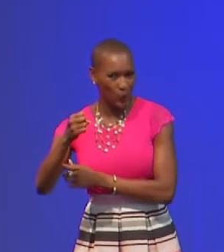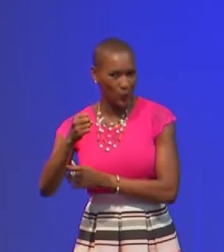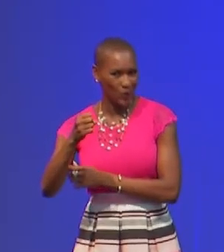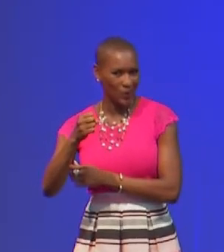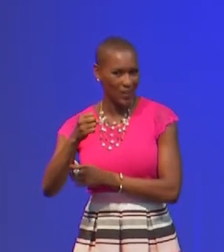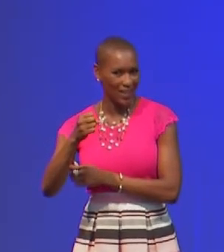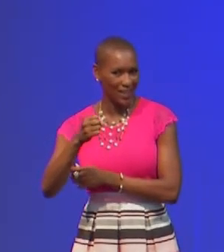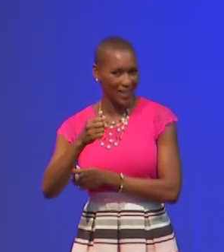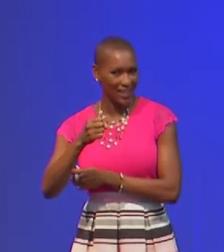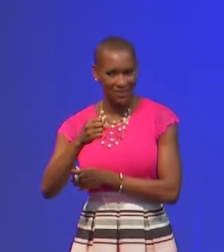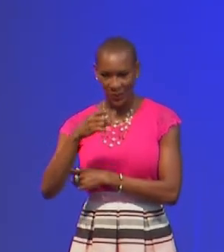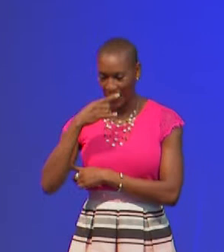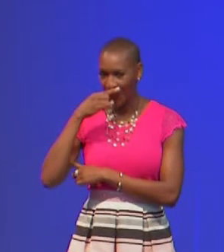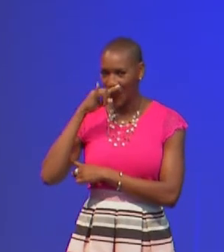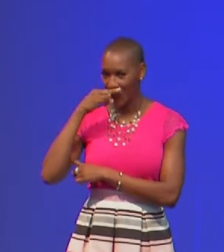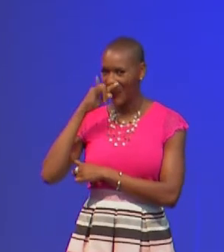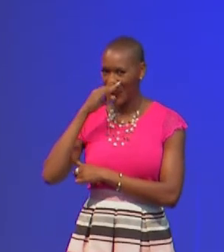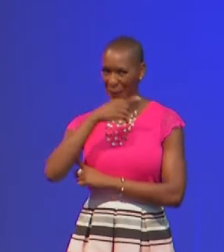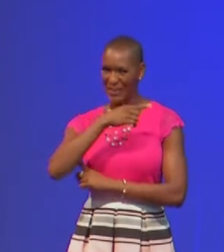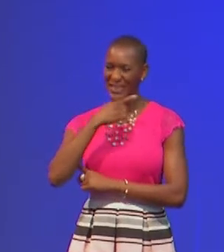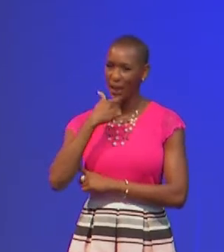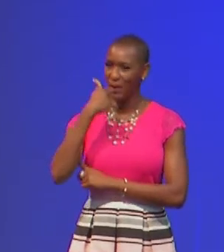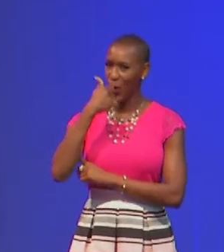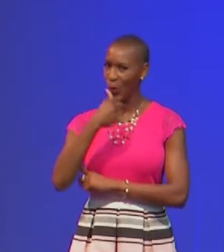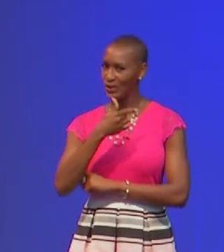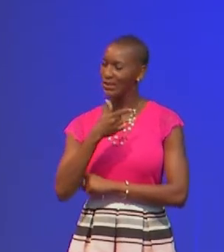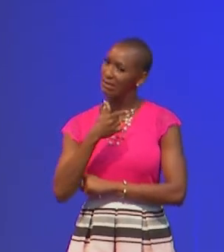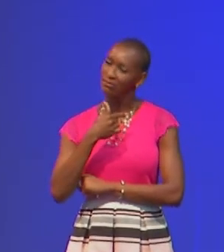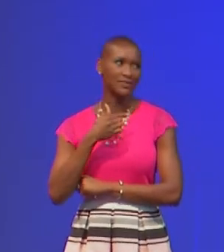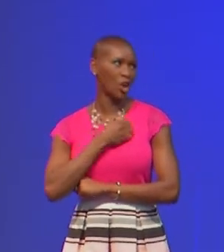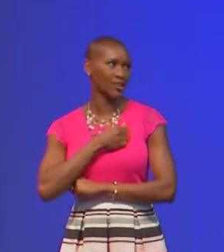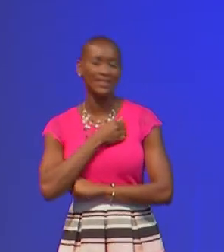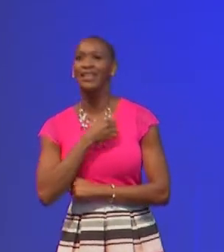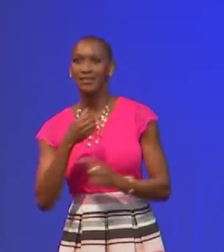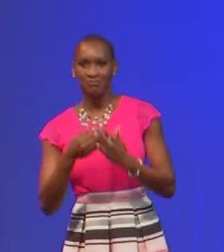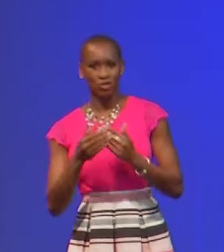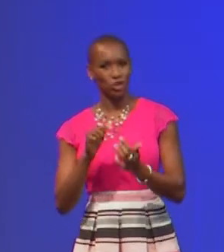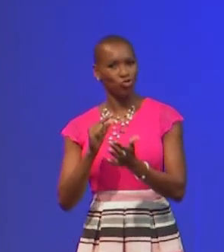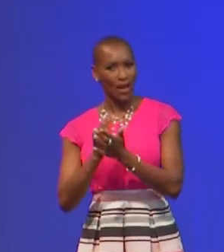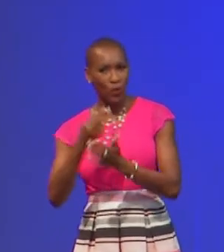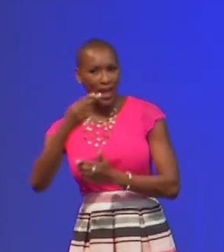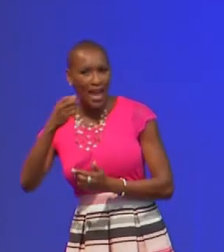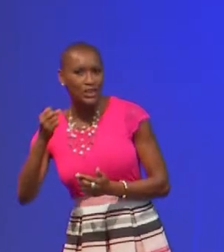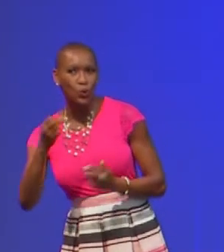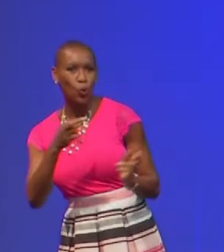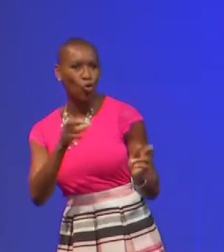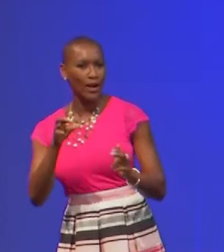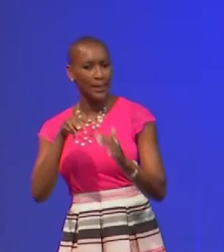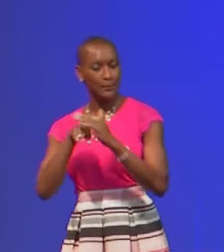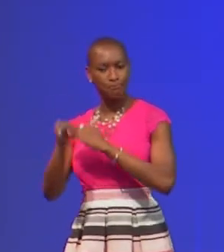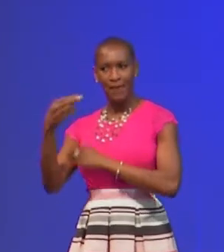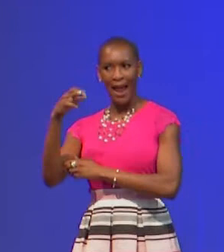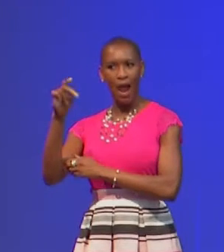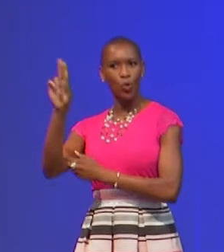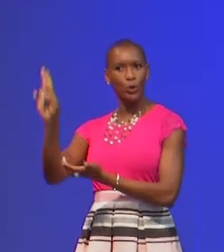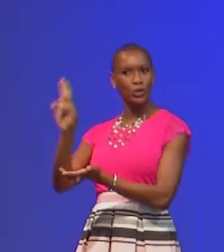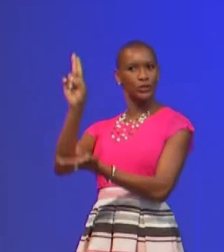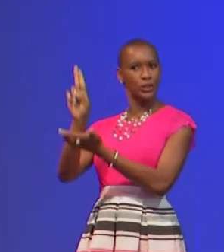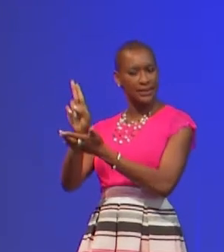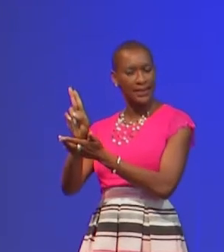just graduated high school. I was very young, so yes, Greg, you're a little older, sorry. I had just graduated high